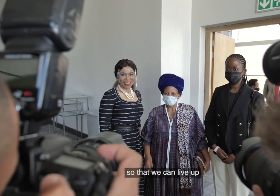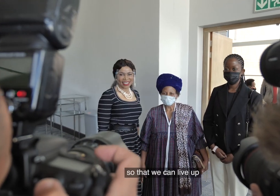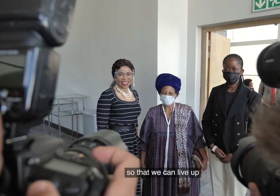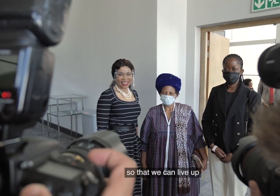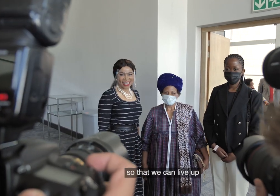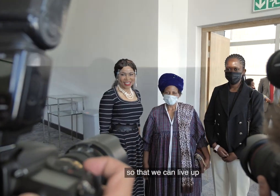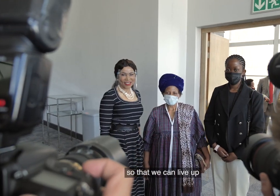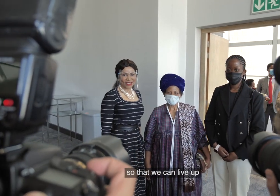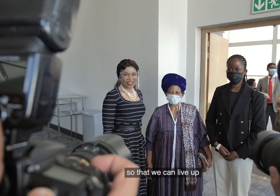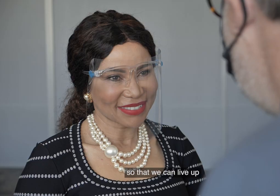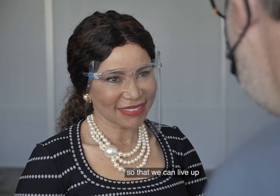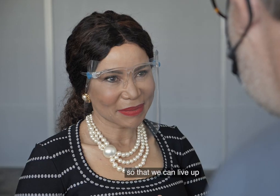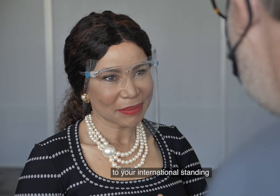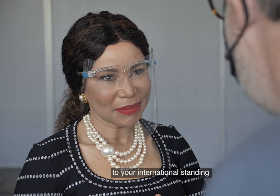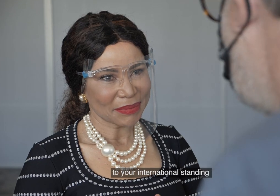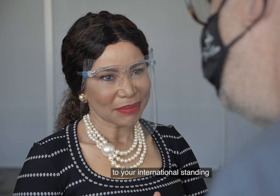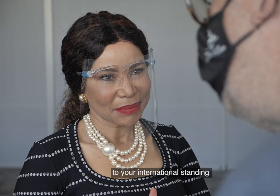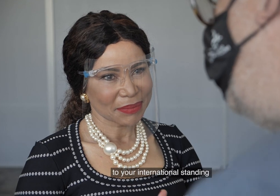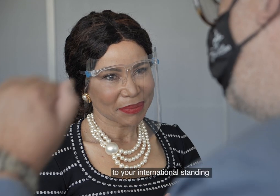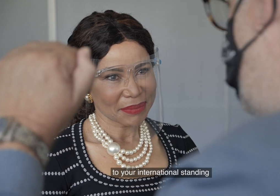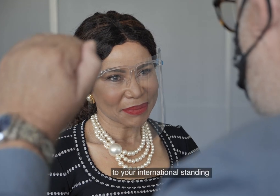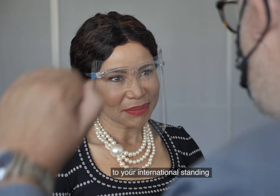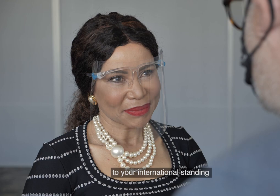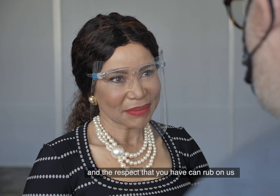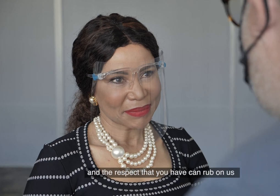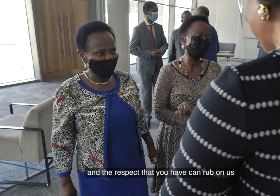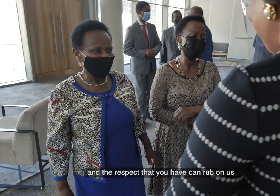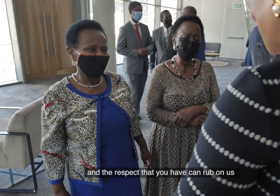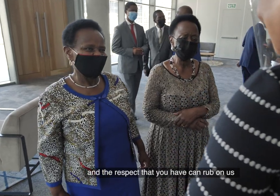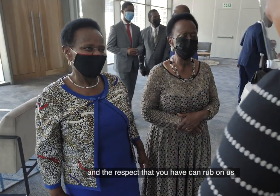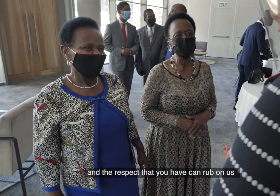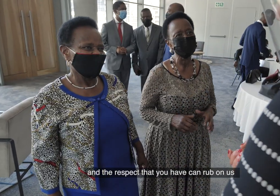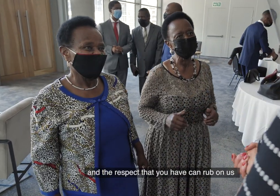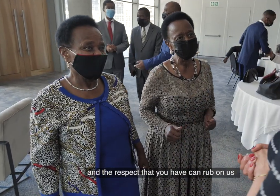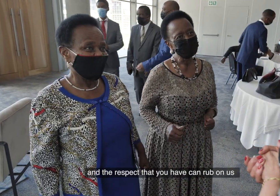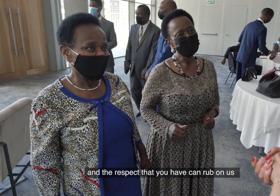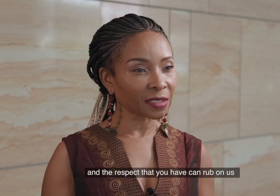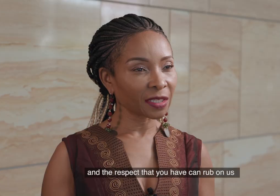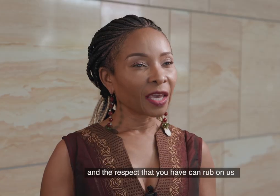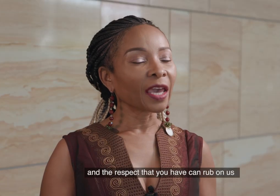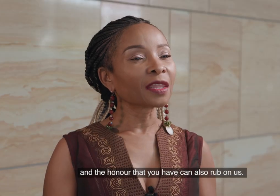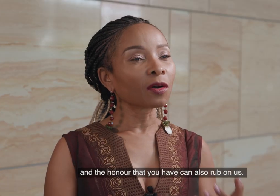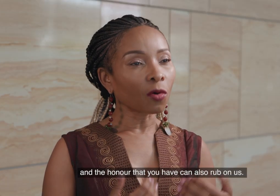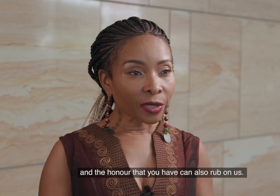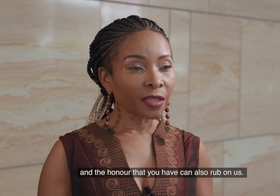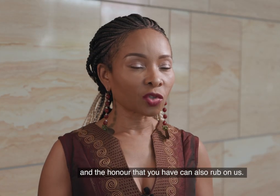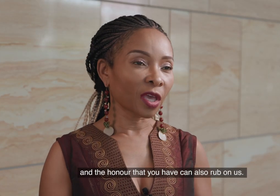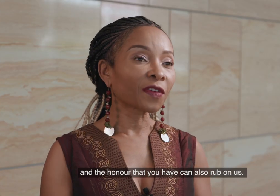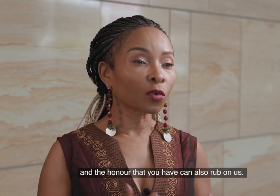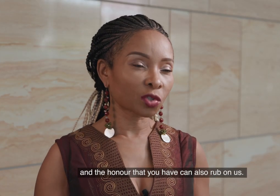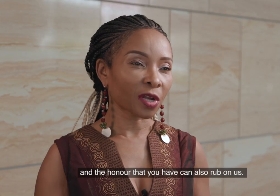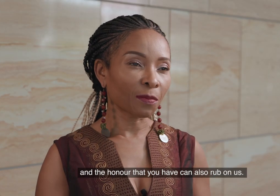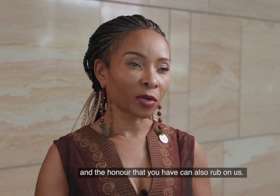so that we can live up to your international standing, and the respect that you have can rub on us, and the honor